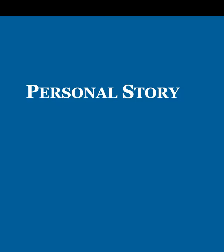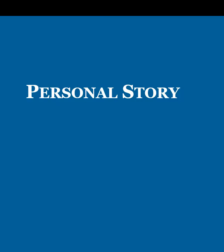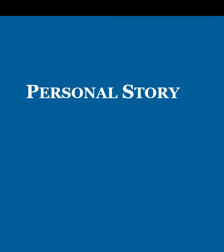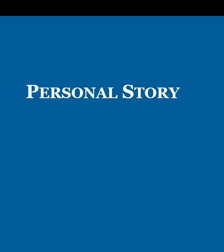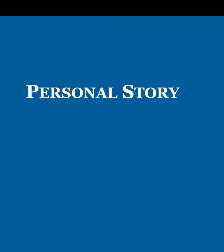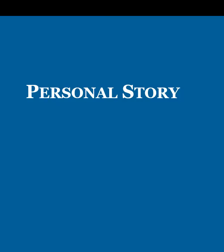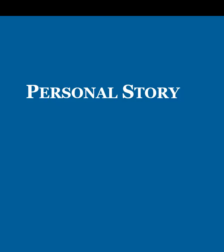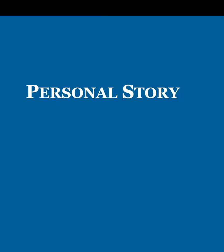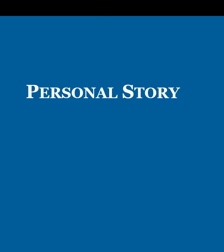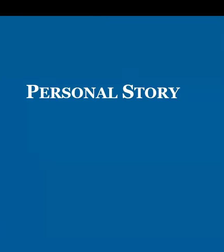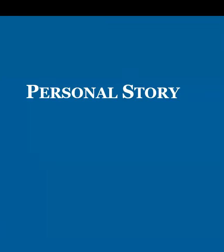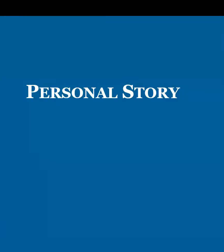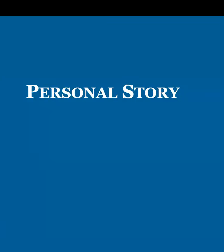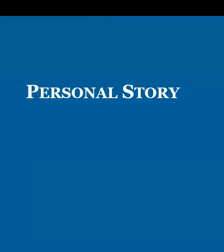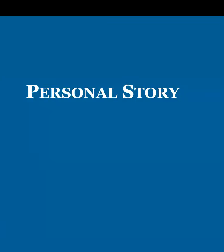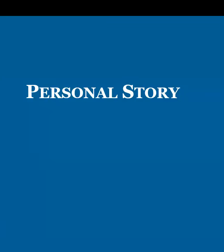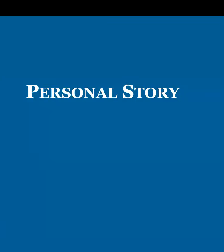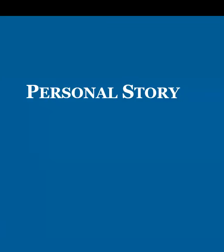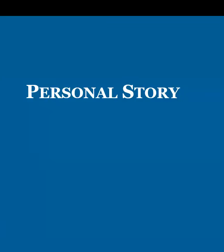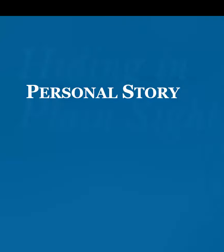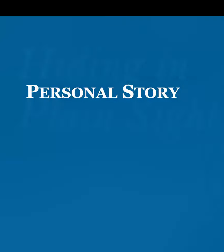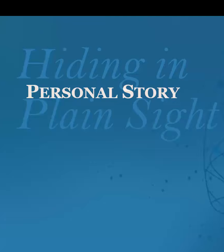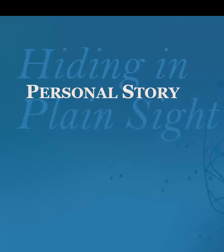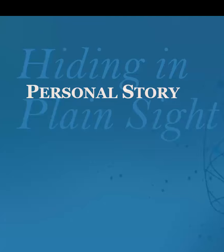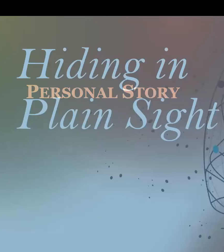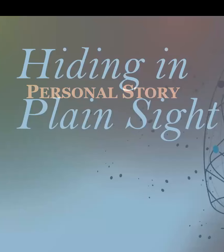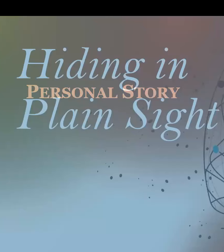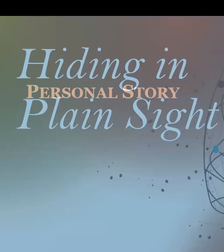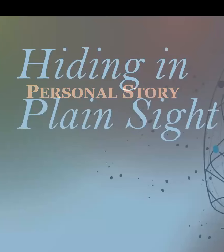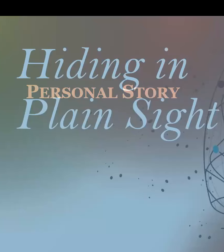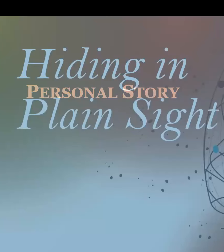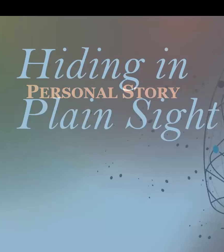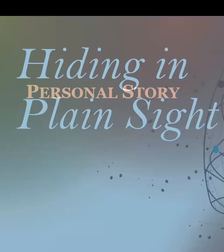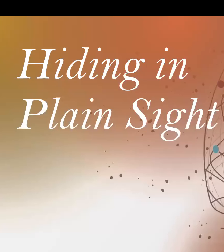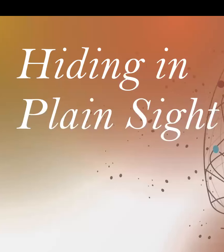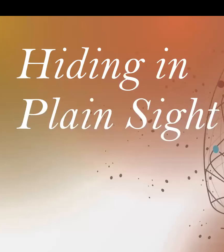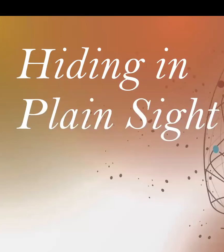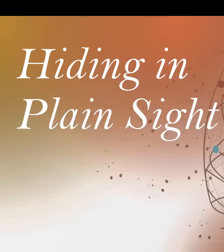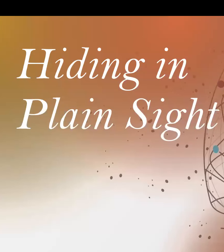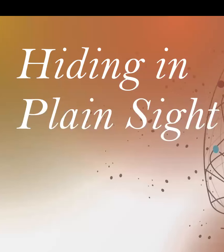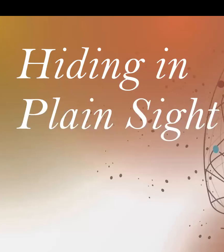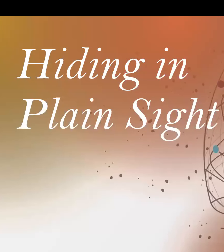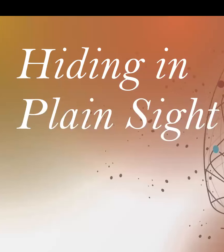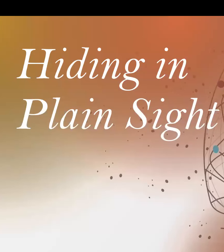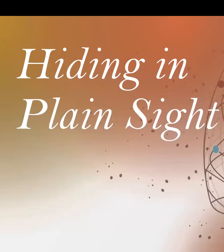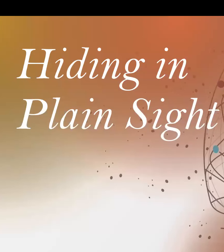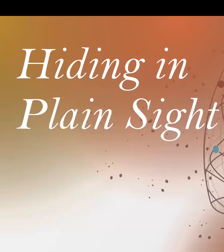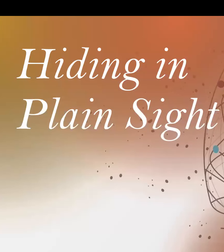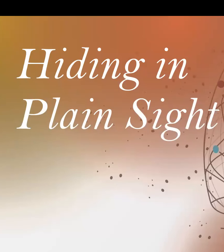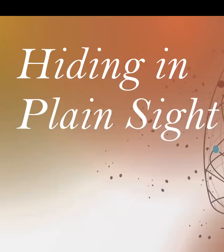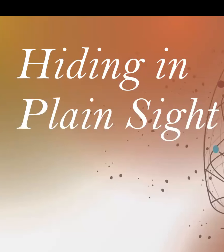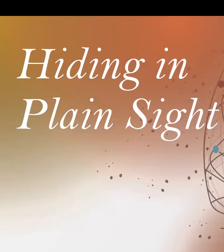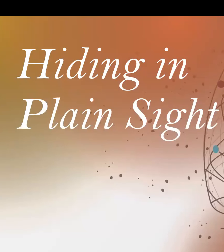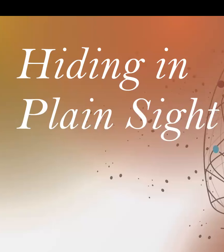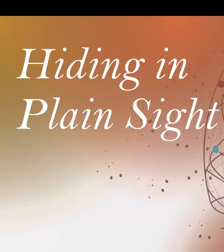Thank you, Bipasha. That was such a wonderful introduction. And thank you everyone for having me today. So I'd like to